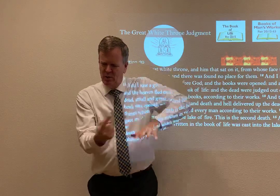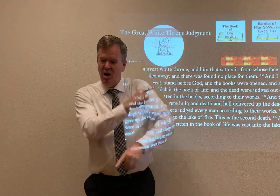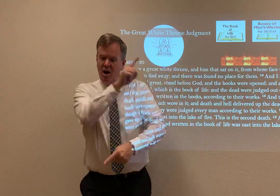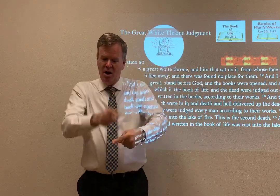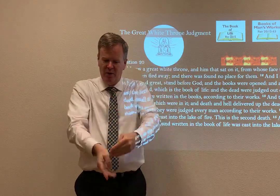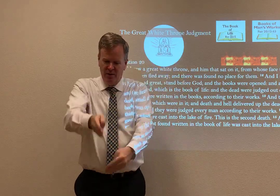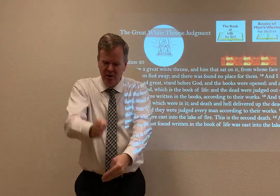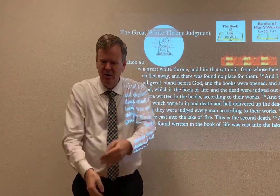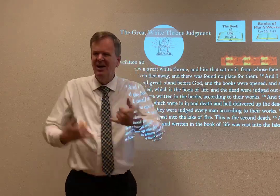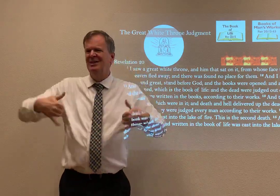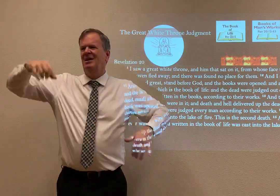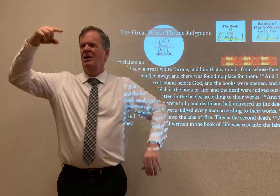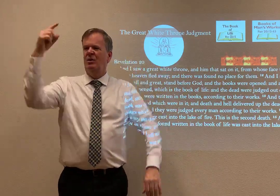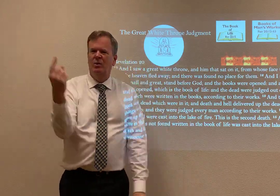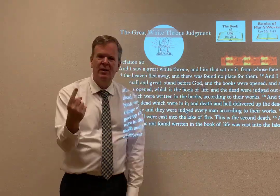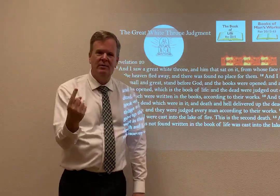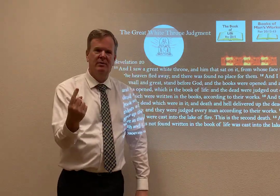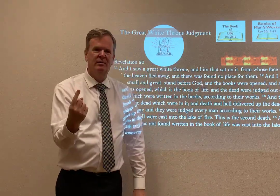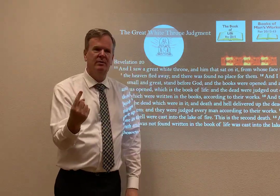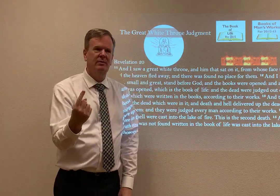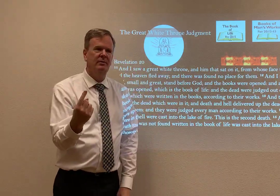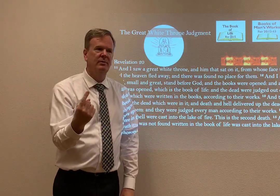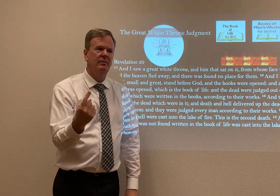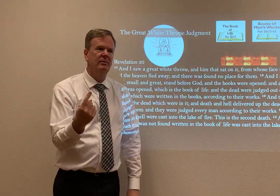word throne is used 36 times in its singular tense, only one.